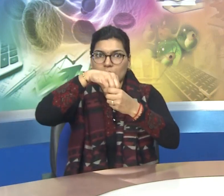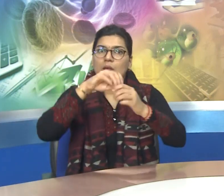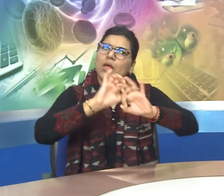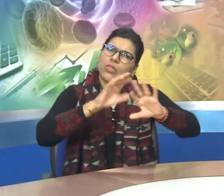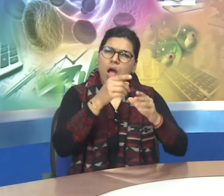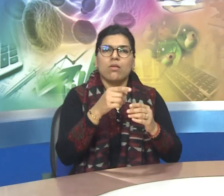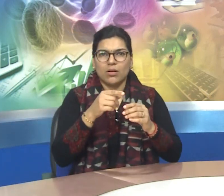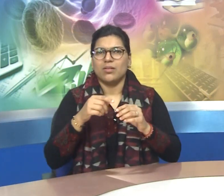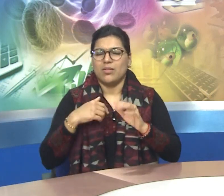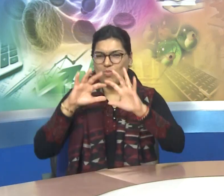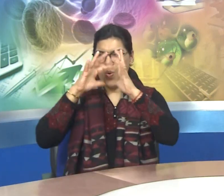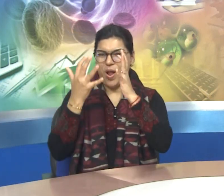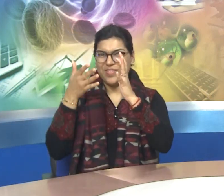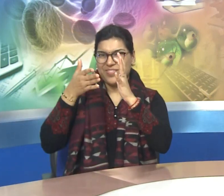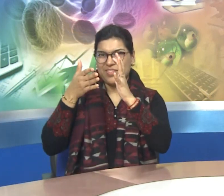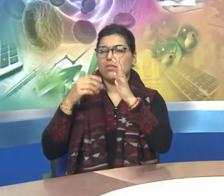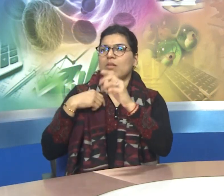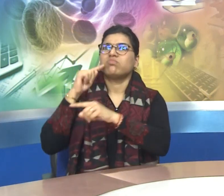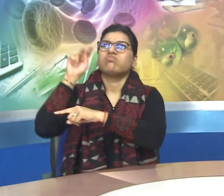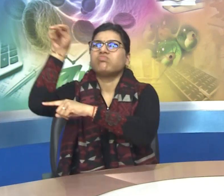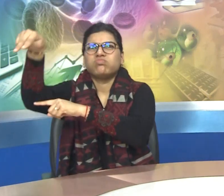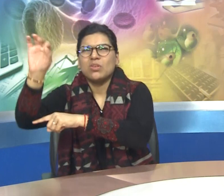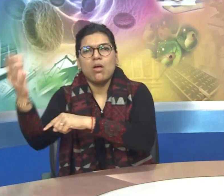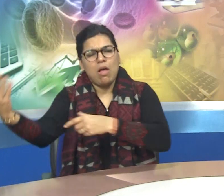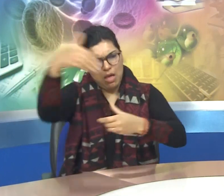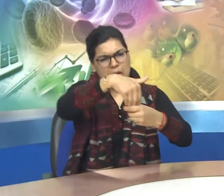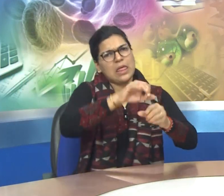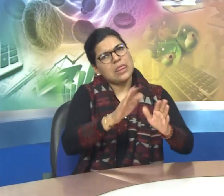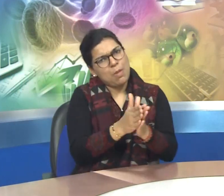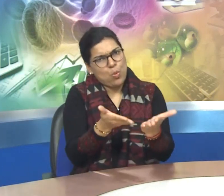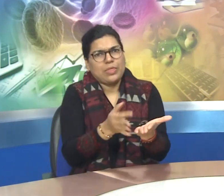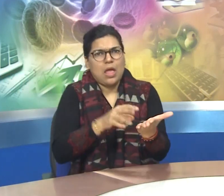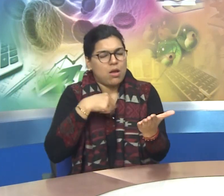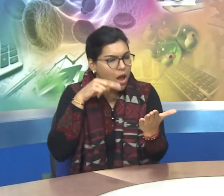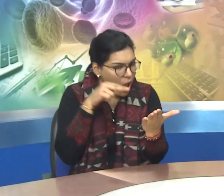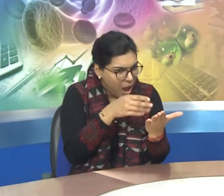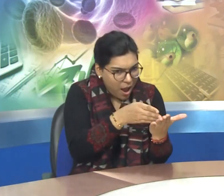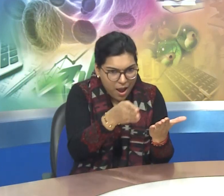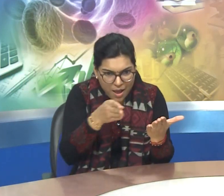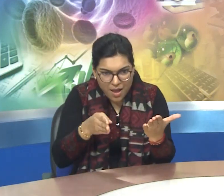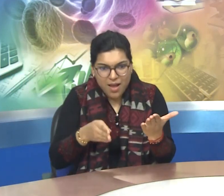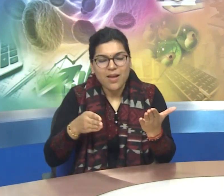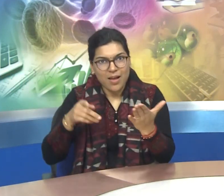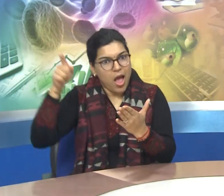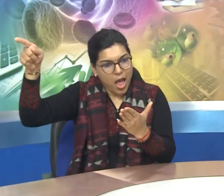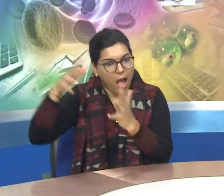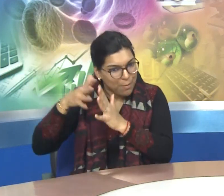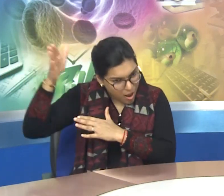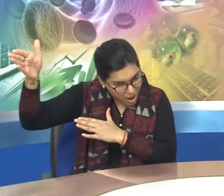so that if any user is inquiring about some geographical information, then that can